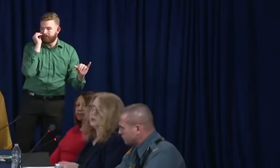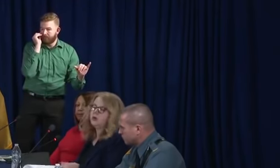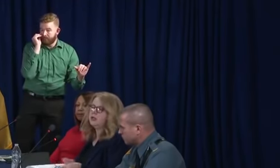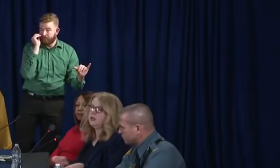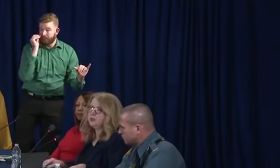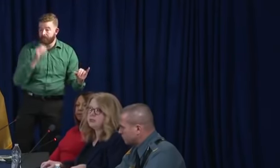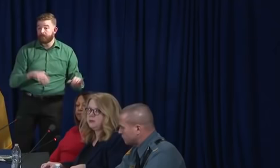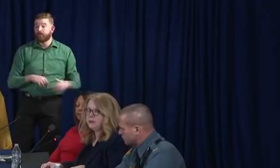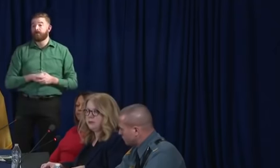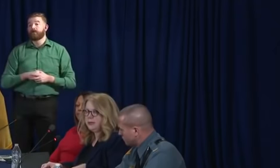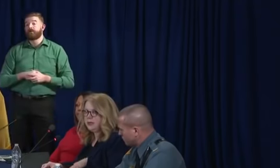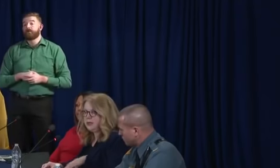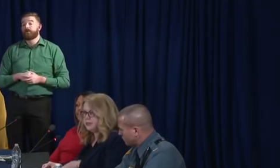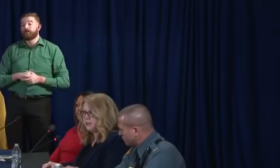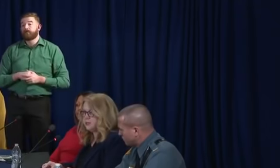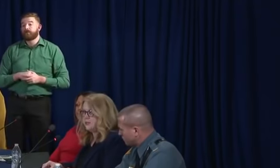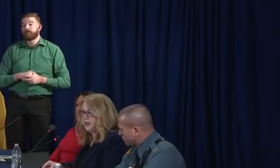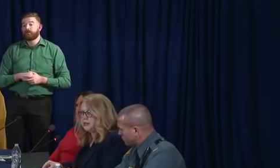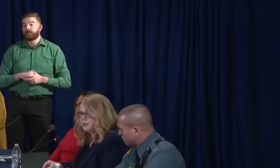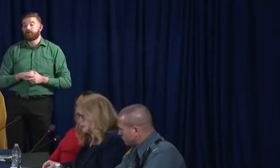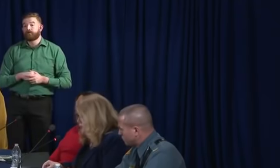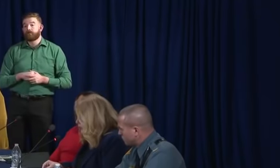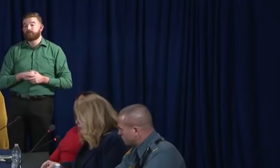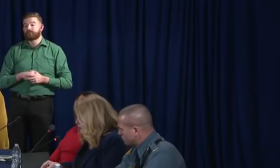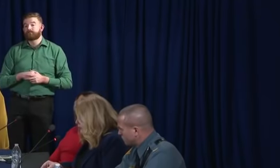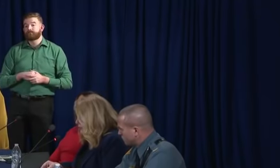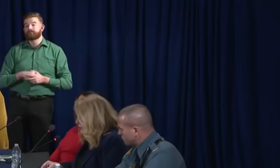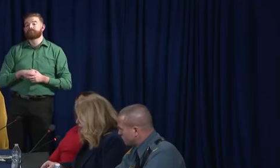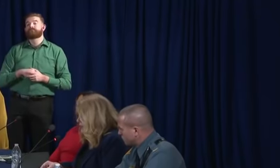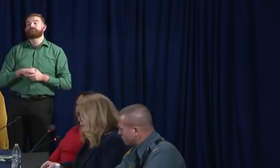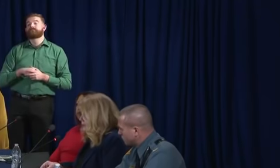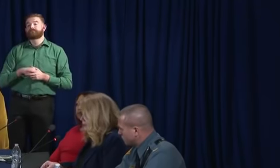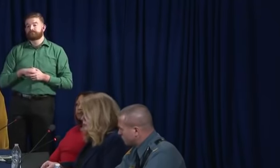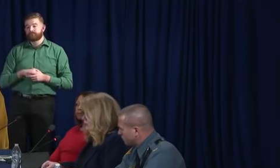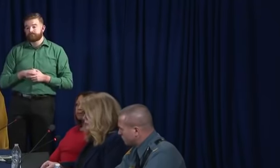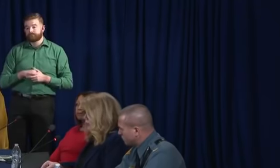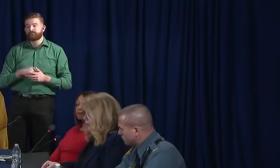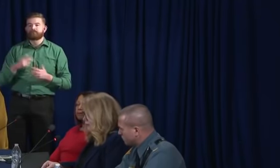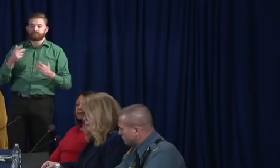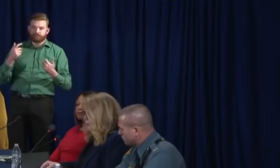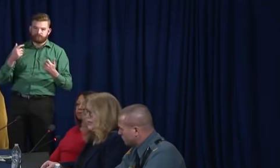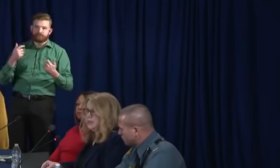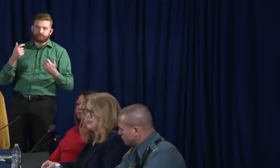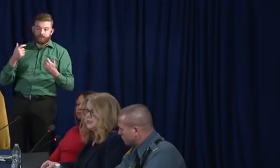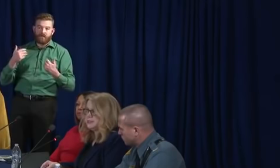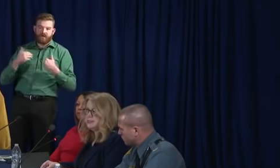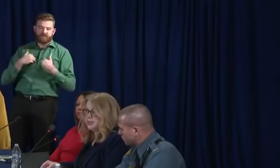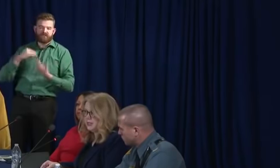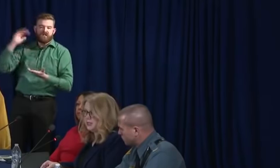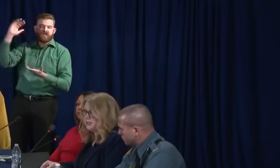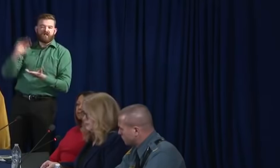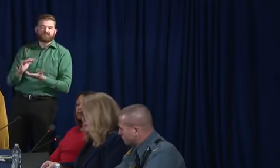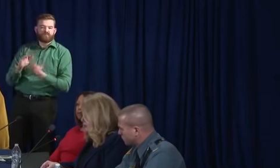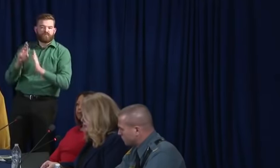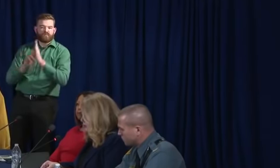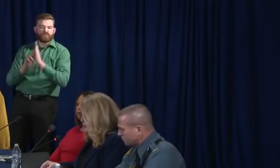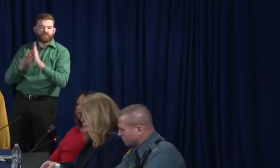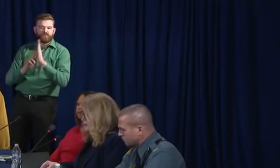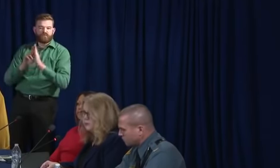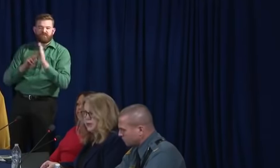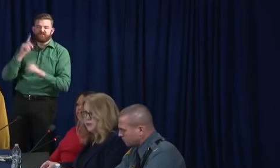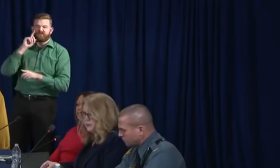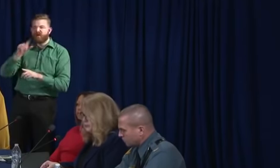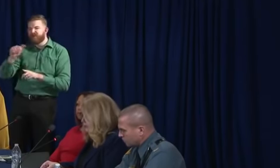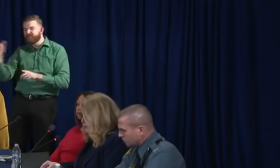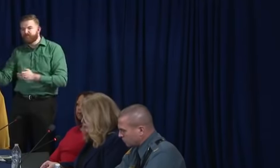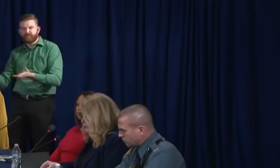and we are working closely with our Medicaid Centers of Excellence on opioid treatment to make sure we're doing everything we can to sustain individuals who are in